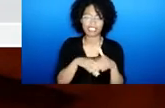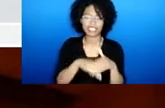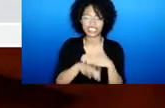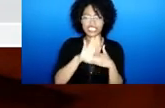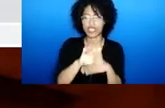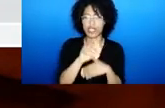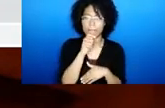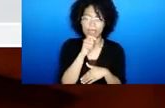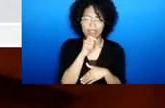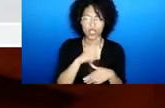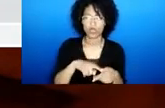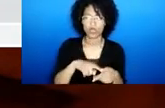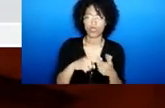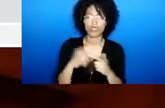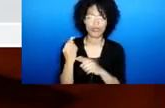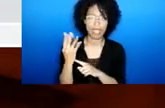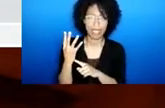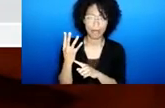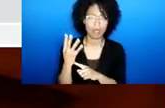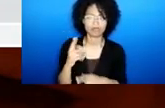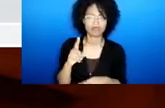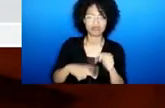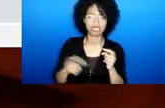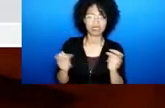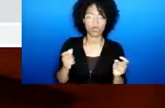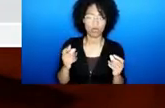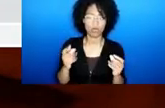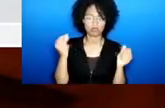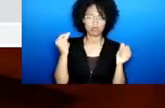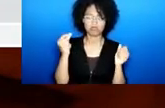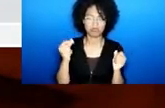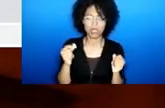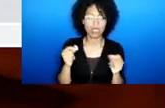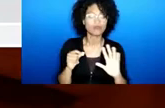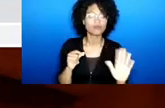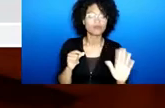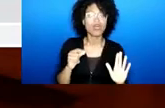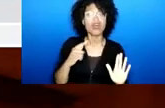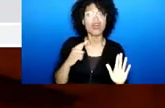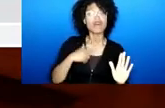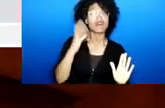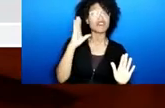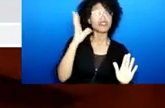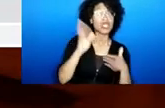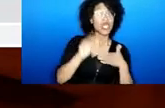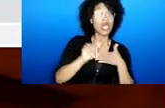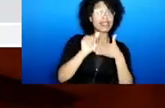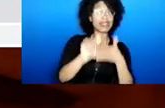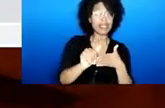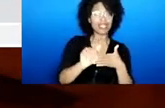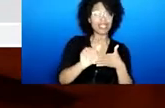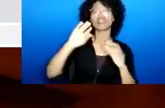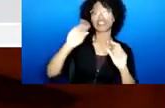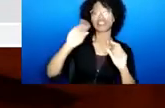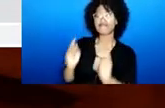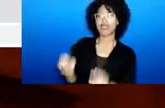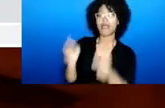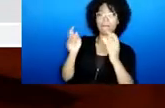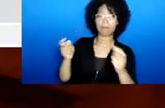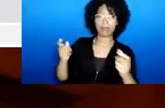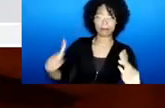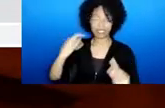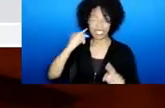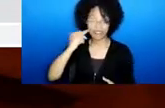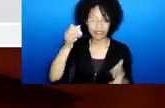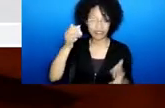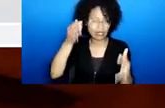camera, but you can be granted permission to turn your microphone and camera on if the presenter chooses to